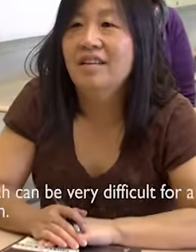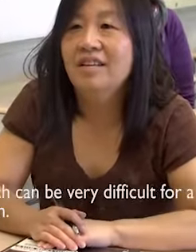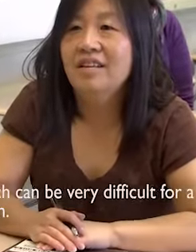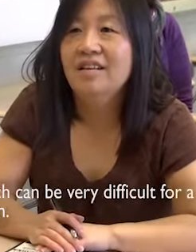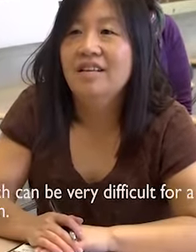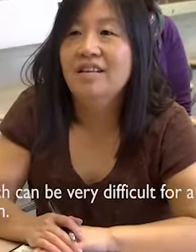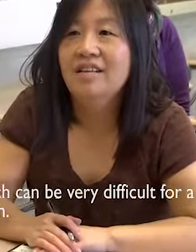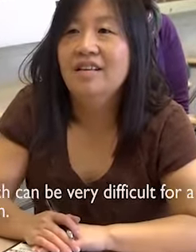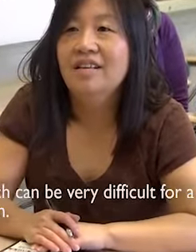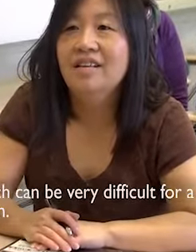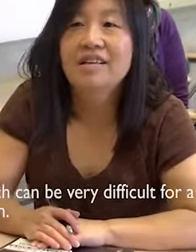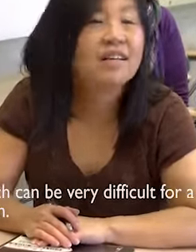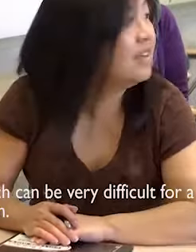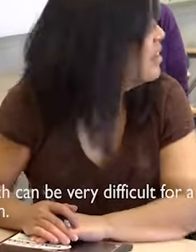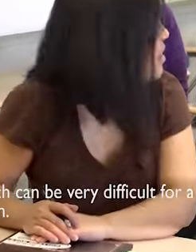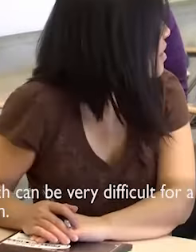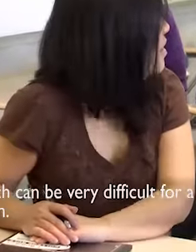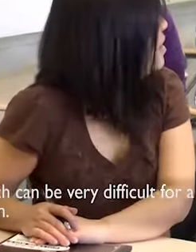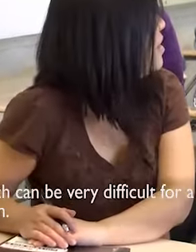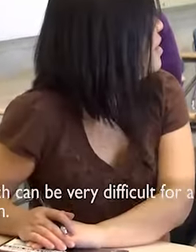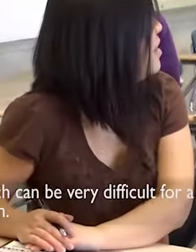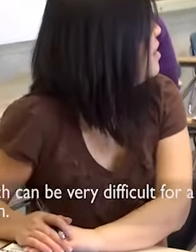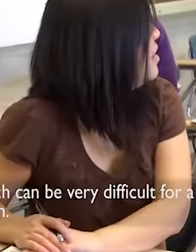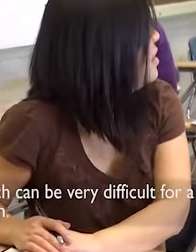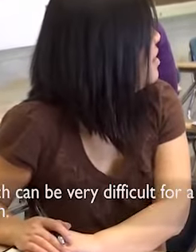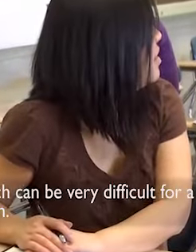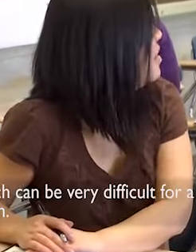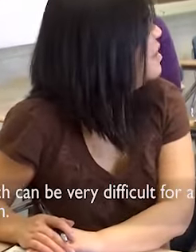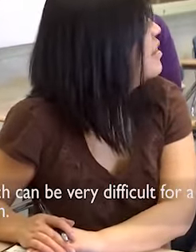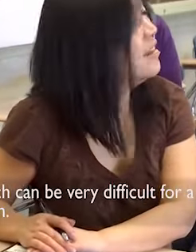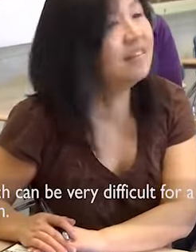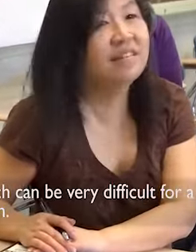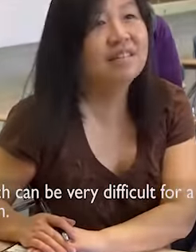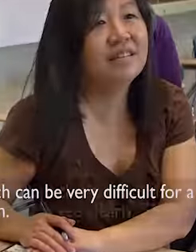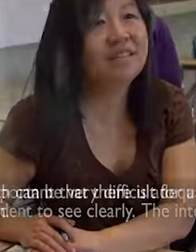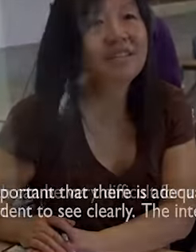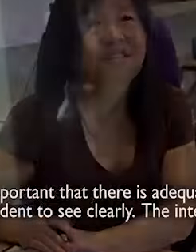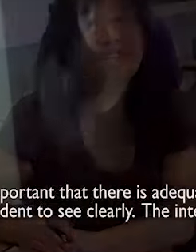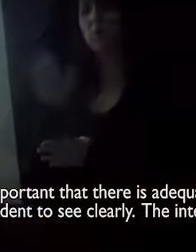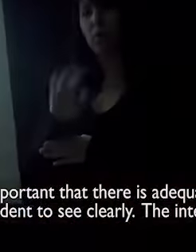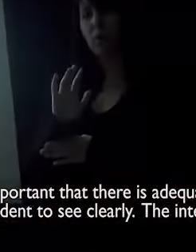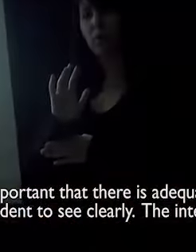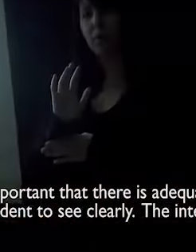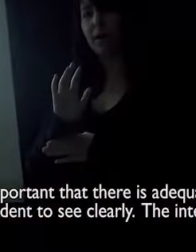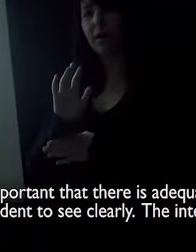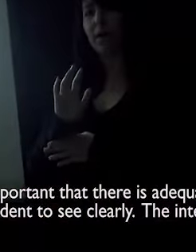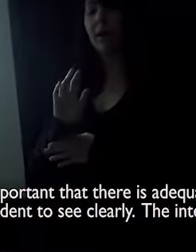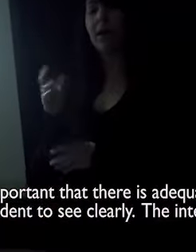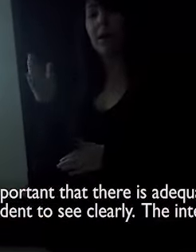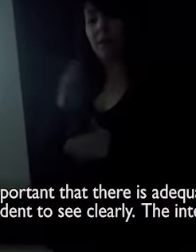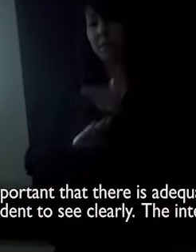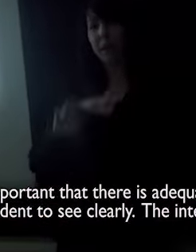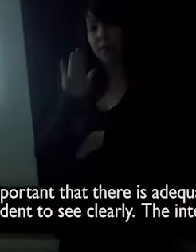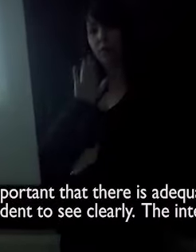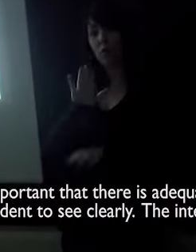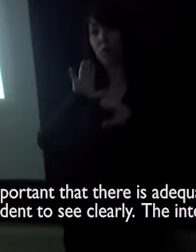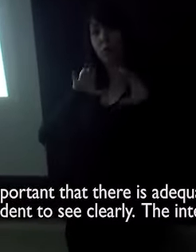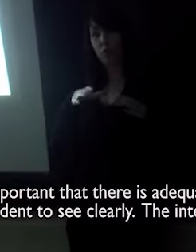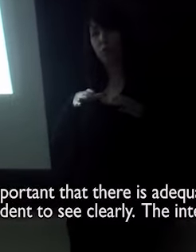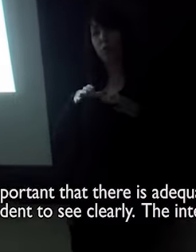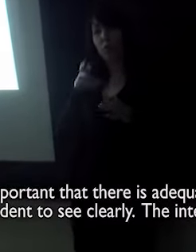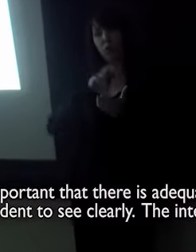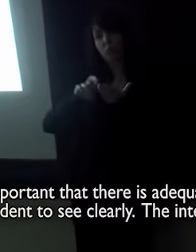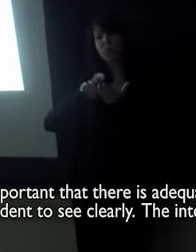ping-pong effect, which can be very difficult for a student to focus on. It's also important that there is adequate light